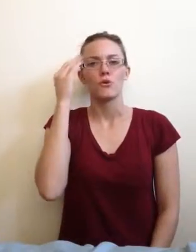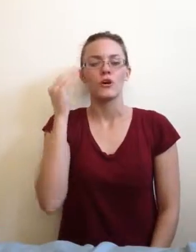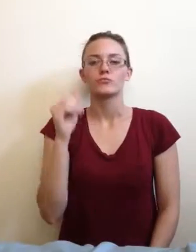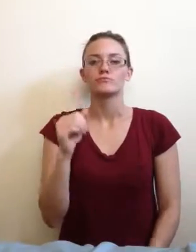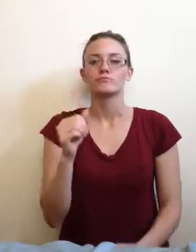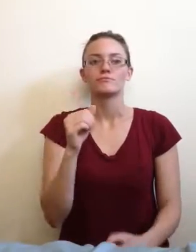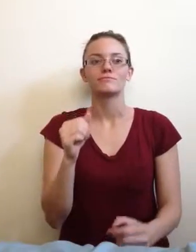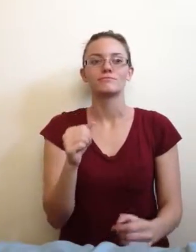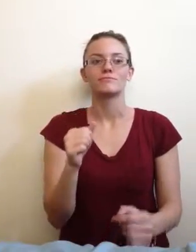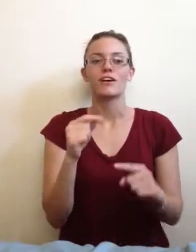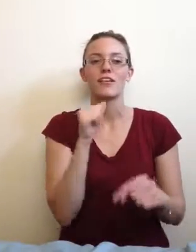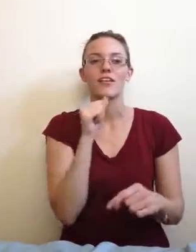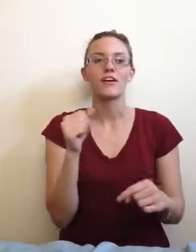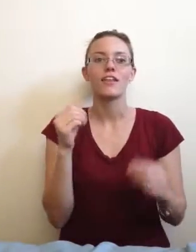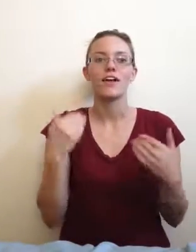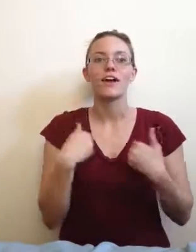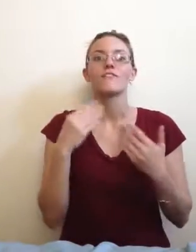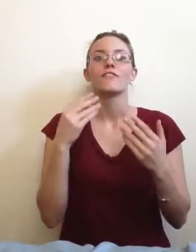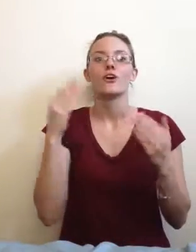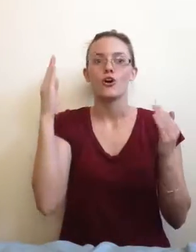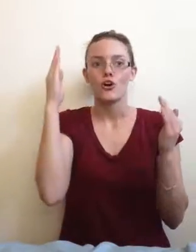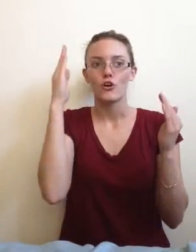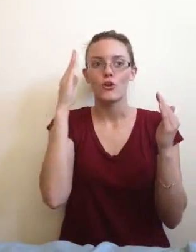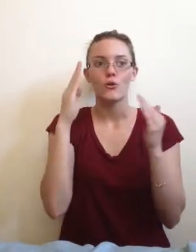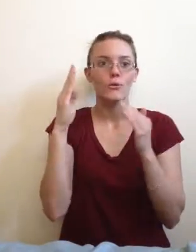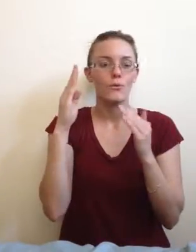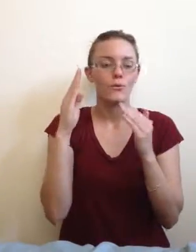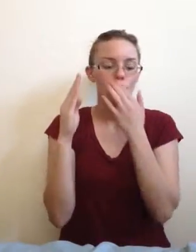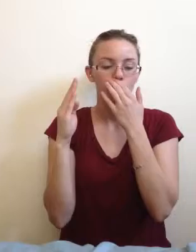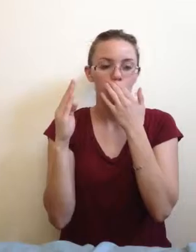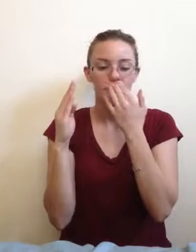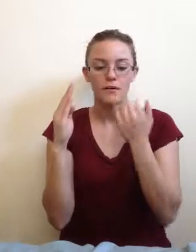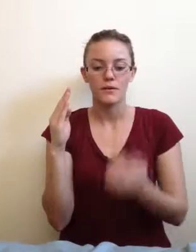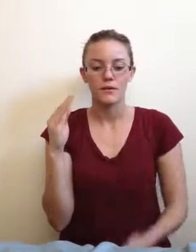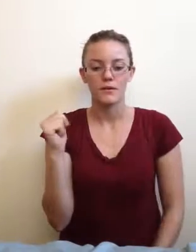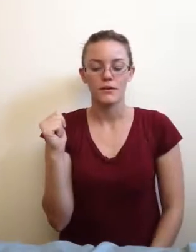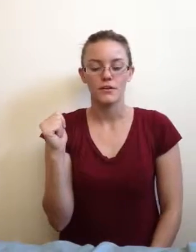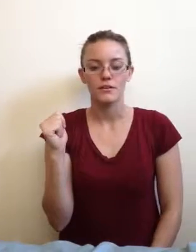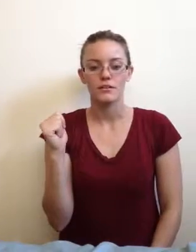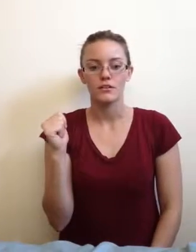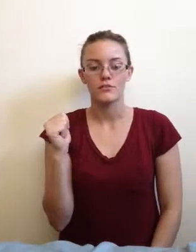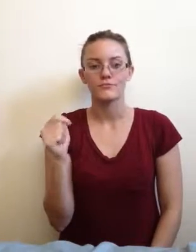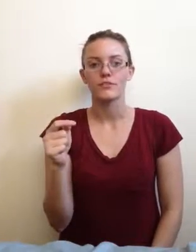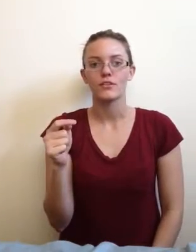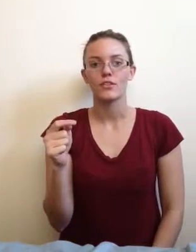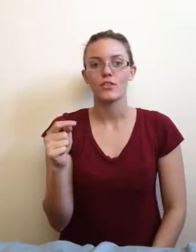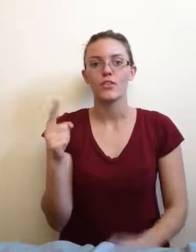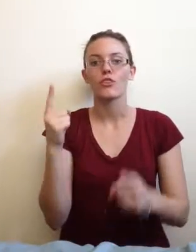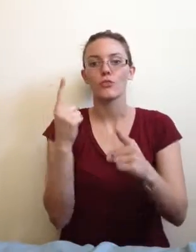turns automatically. But you've got to learn how to get the right amount of pressure on the